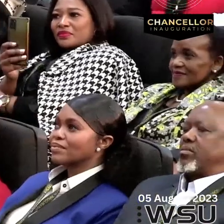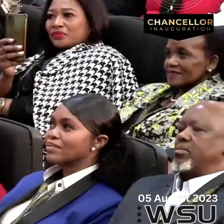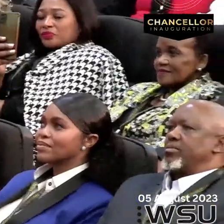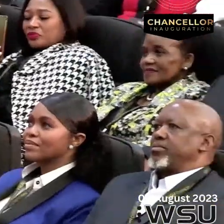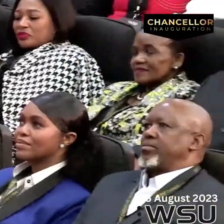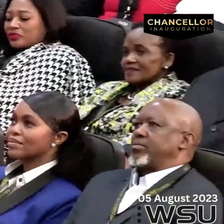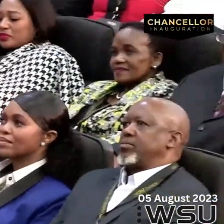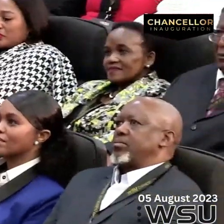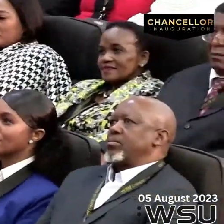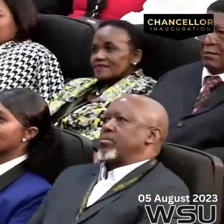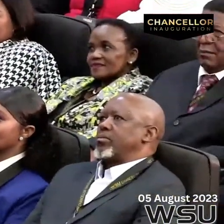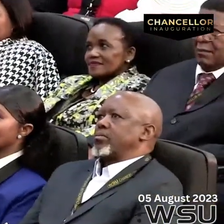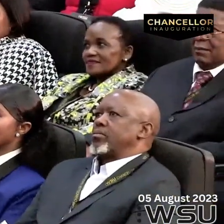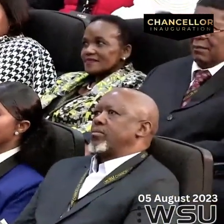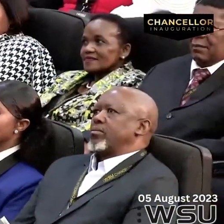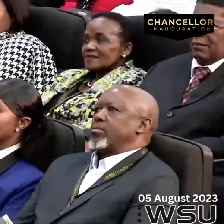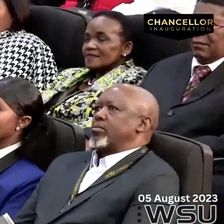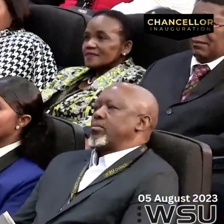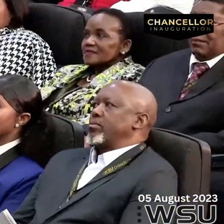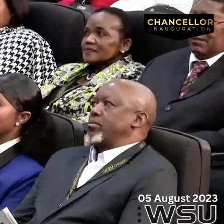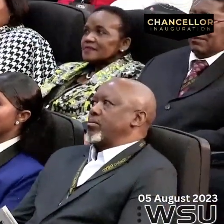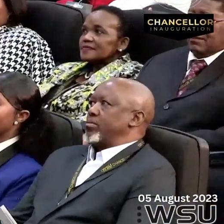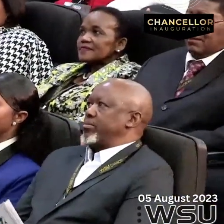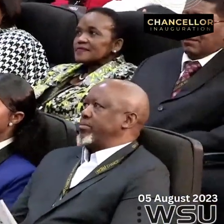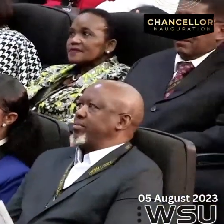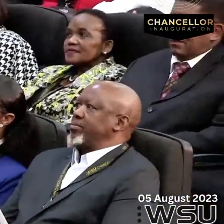kodwa ke ngugcina ikhaya pha ekhaya ngicela phaka